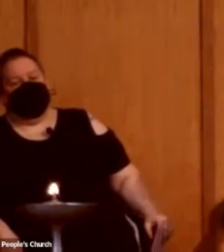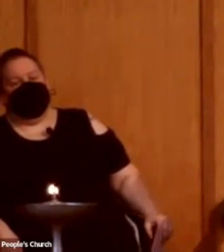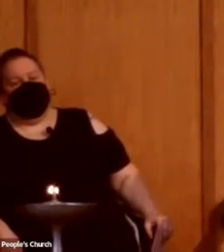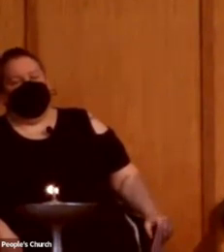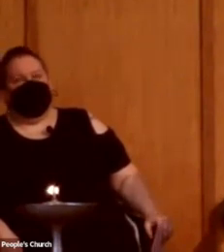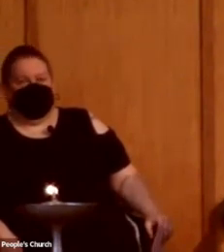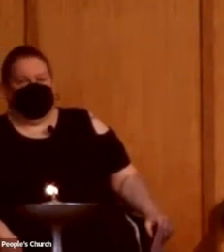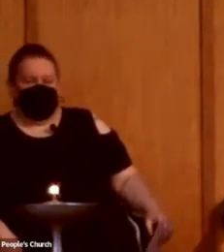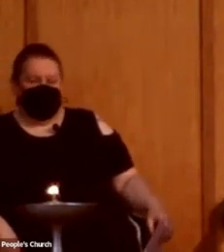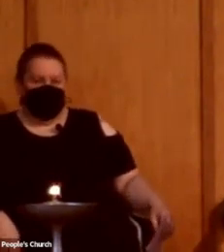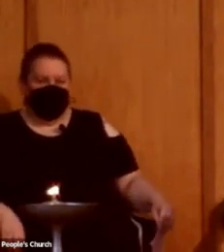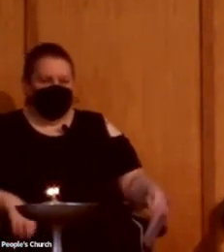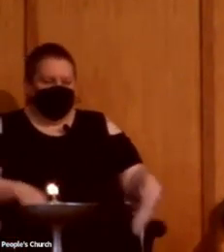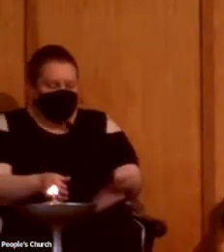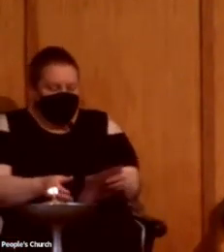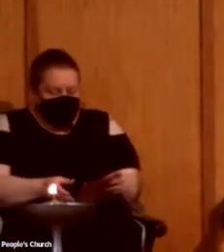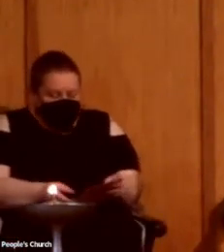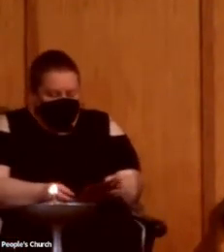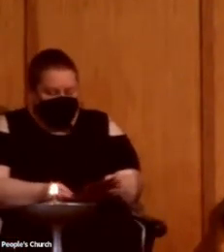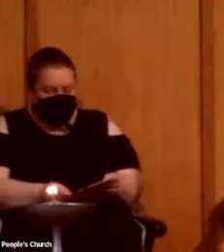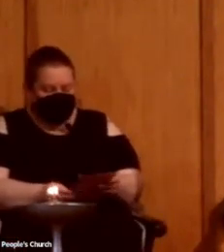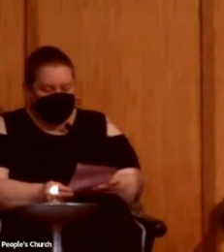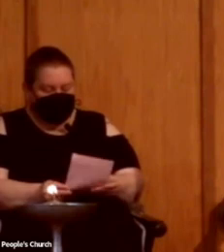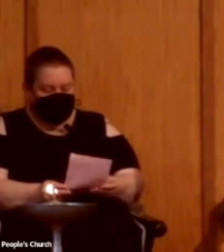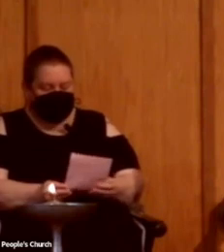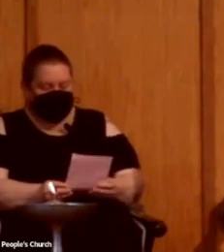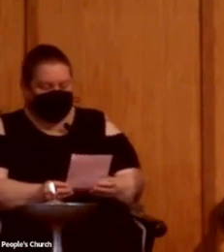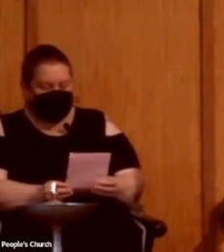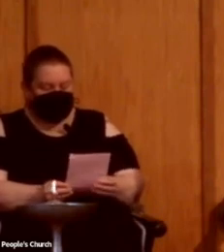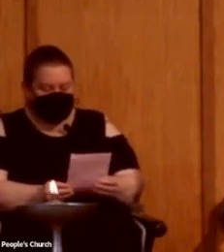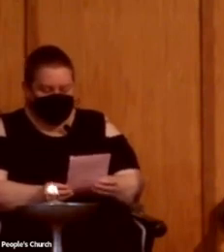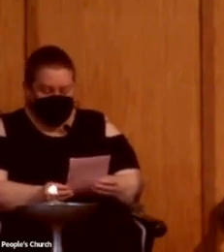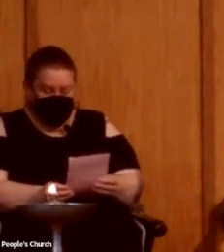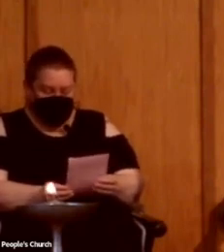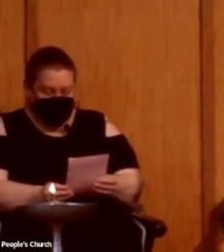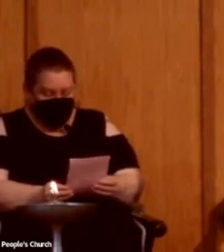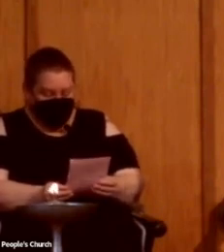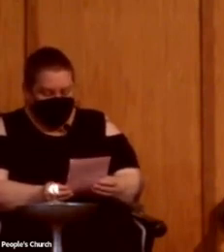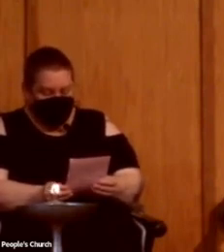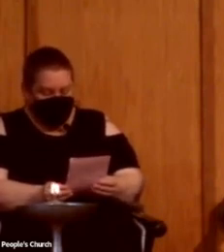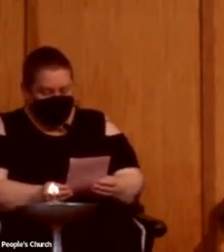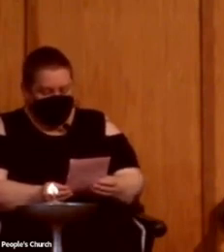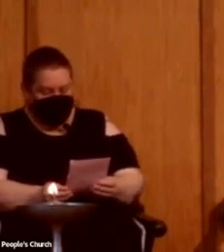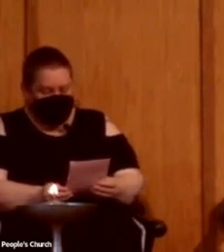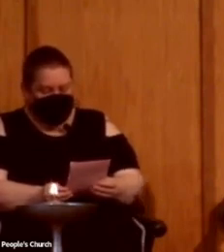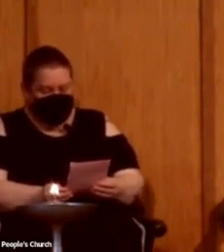And now I'm going to give our Zoom people a moment, and I'll read out where our other chalices are lit in the community.